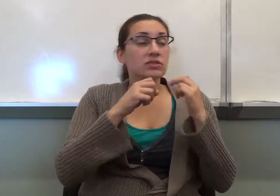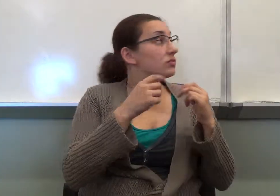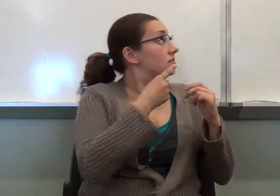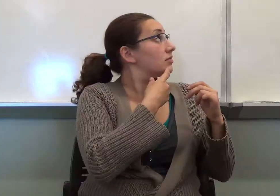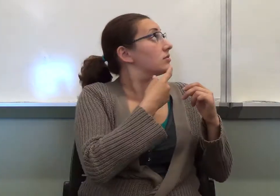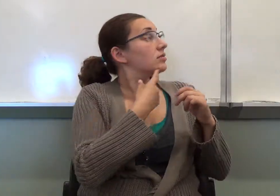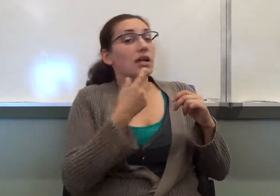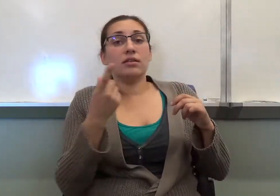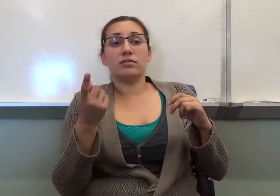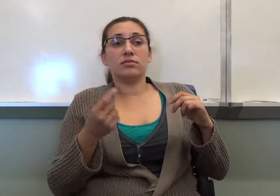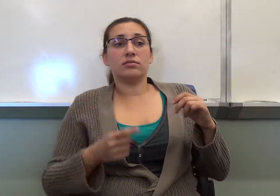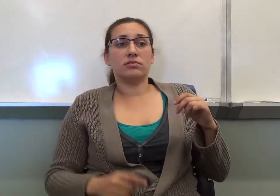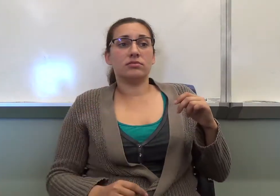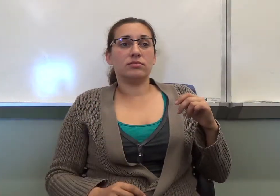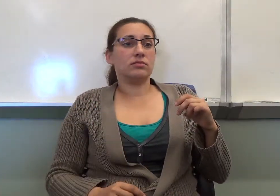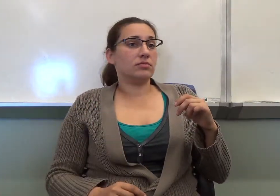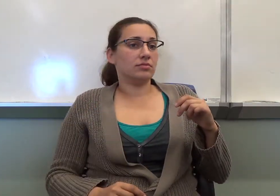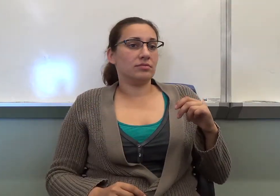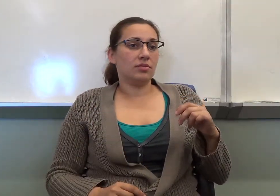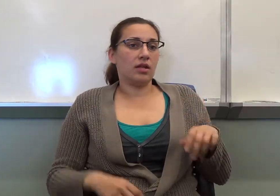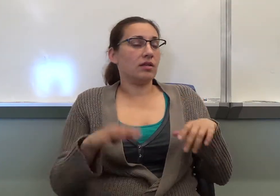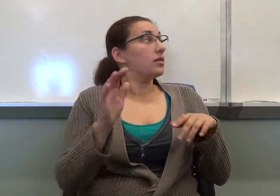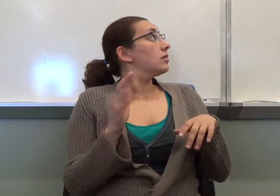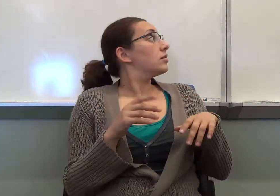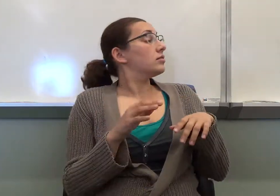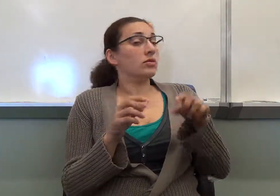point is called the radius.